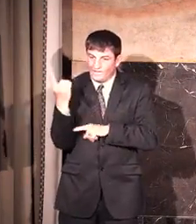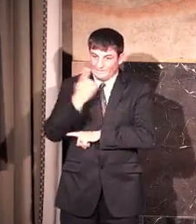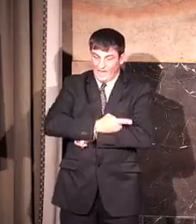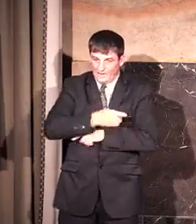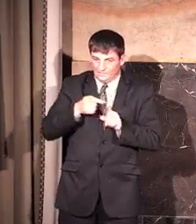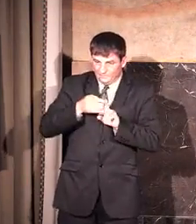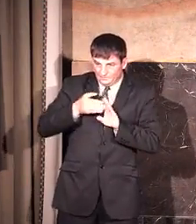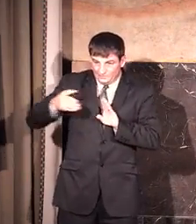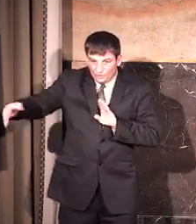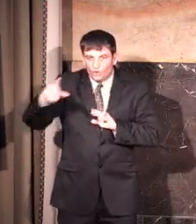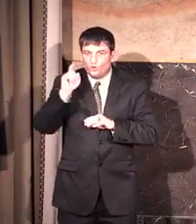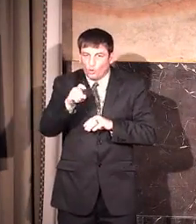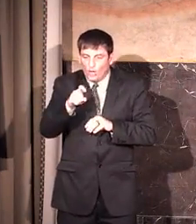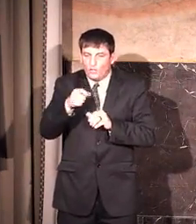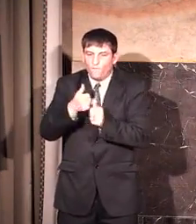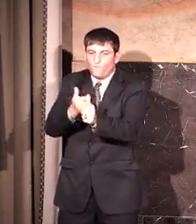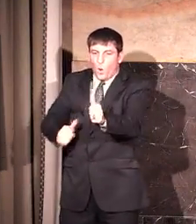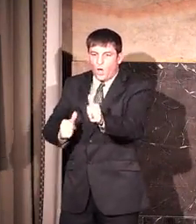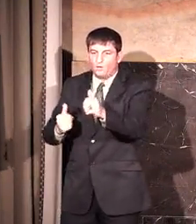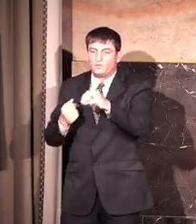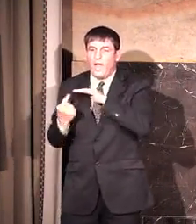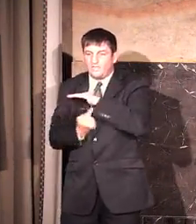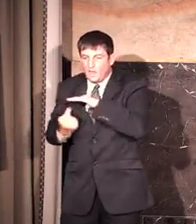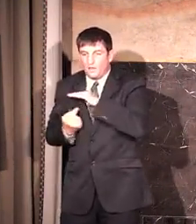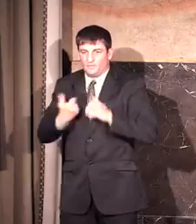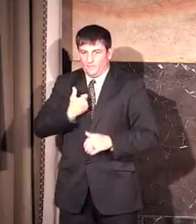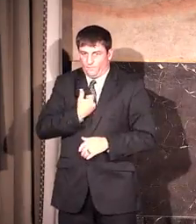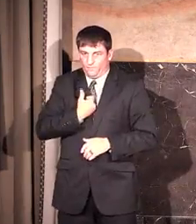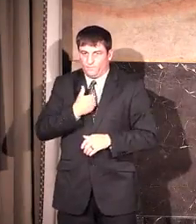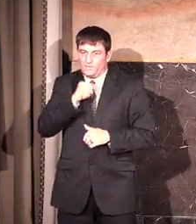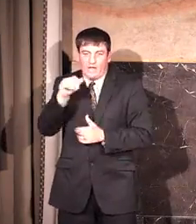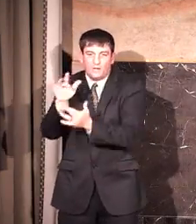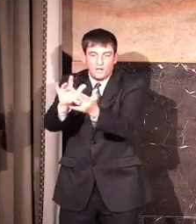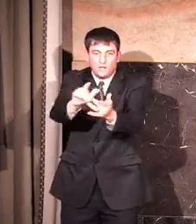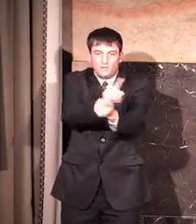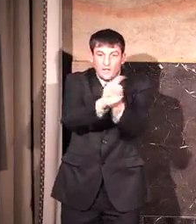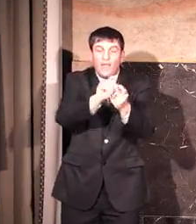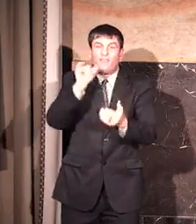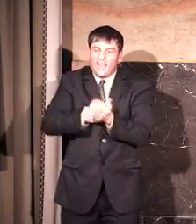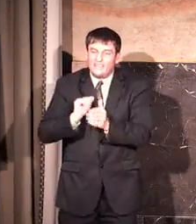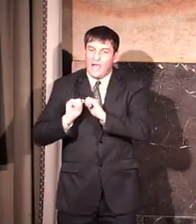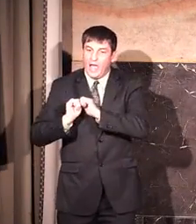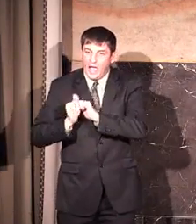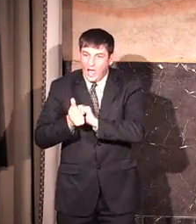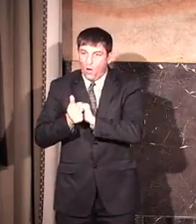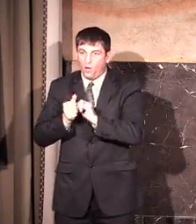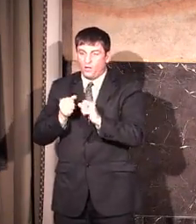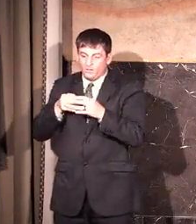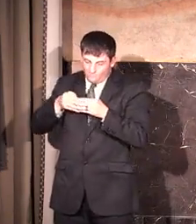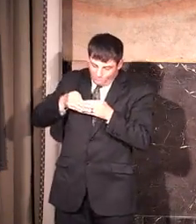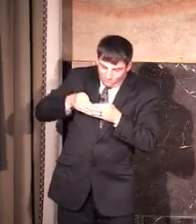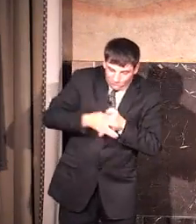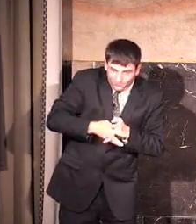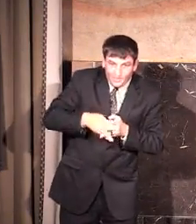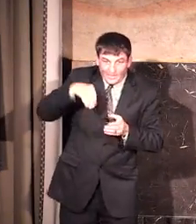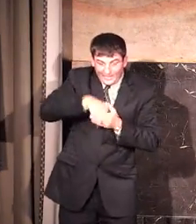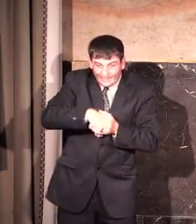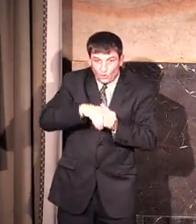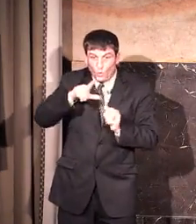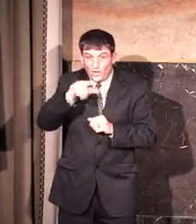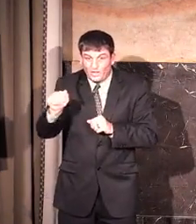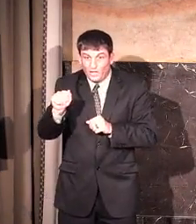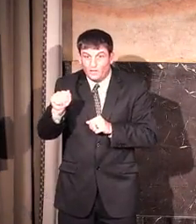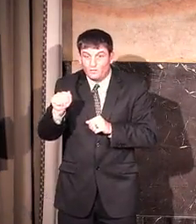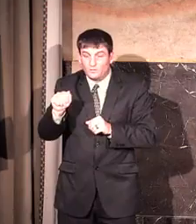other people, because that is how this virus seeded so deeply in Louisiana and elsewhere long